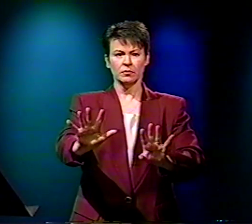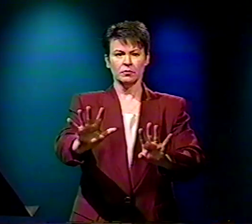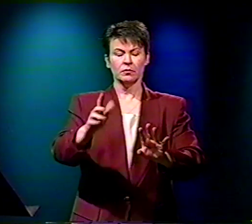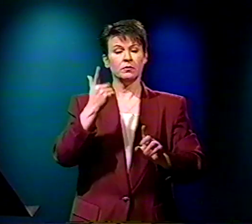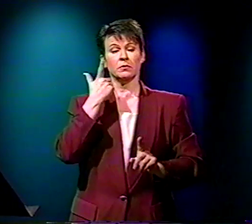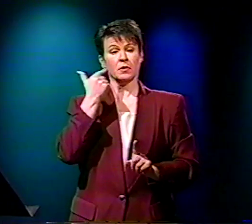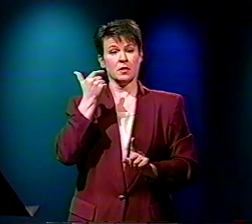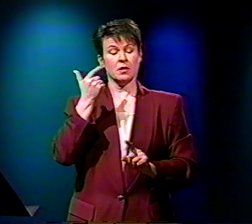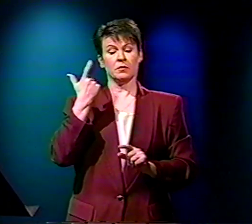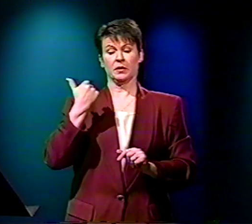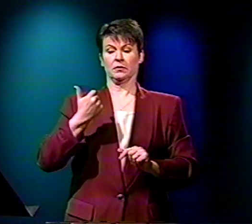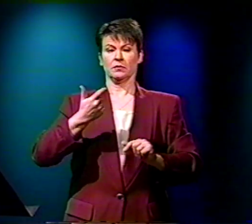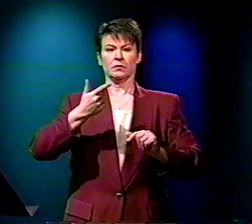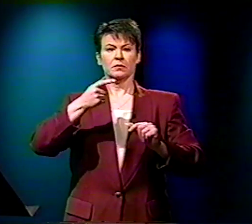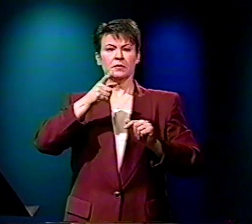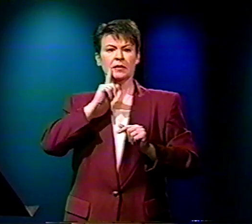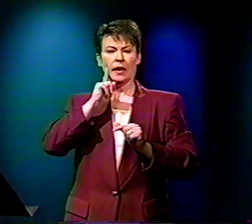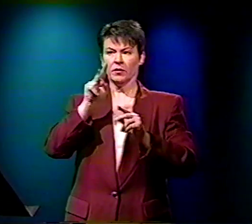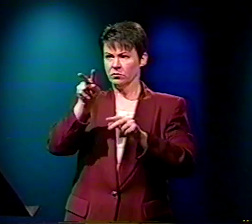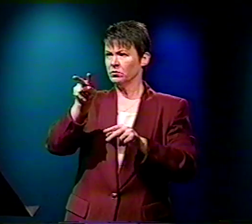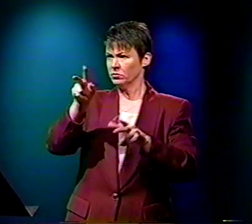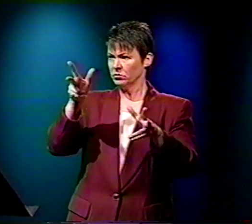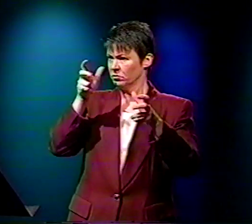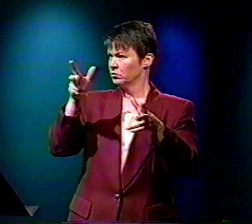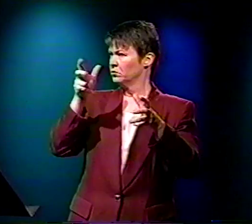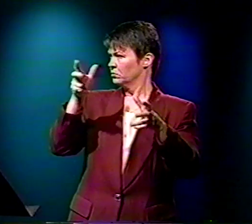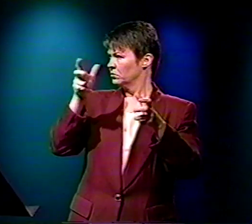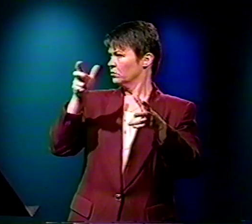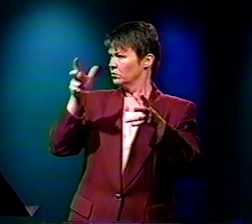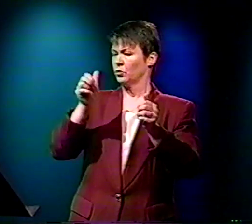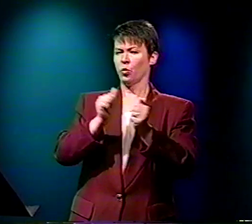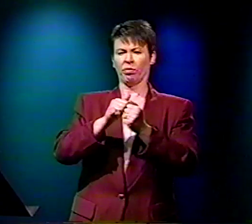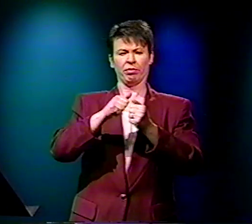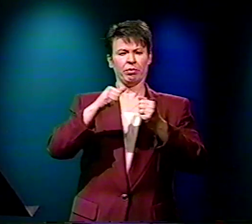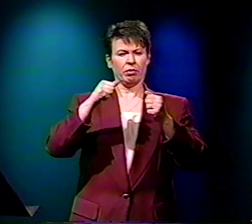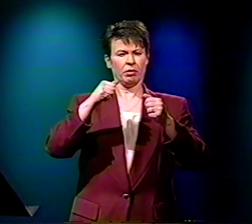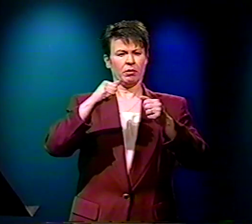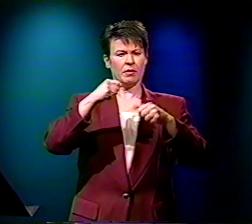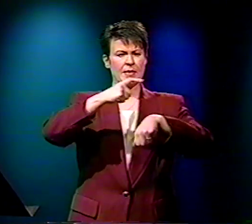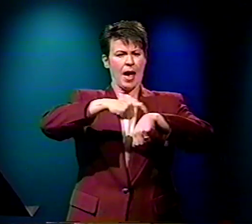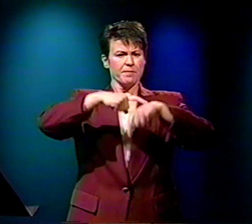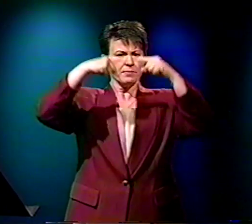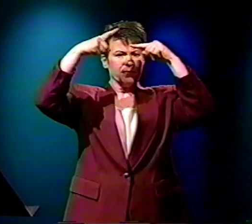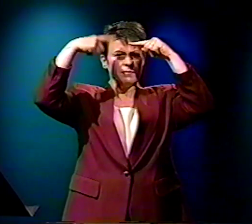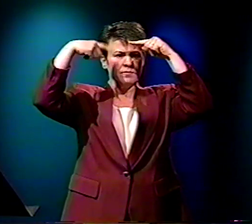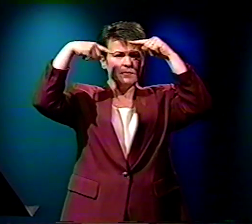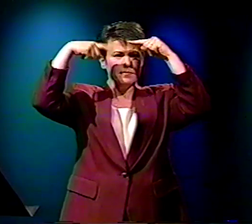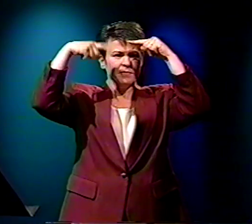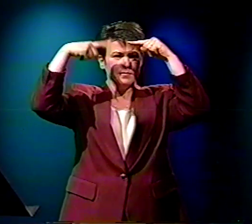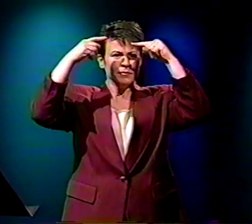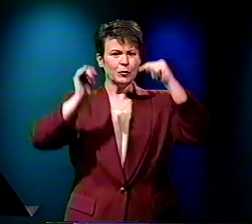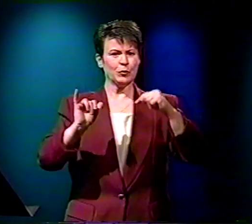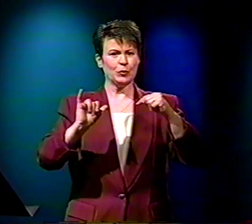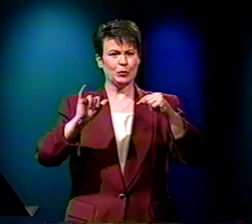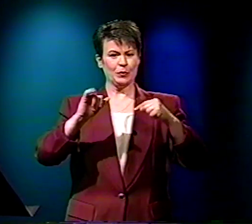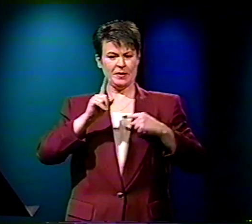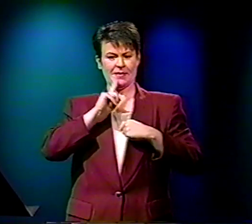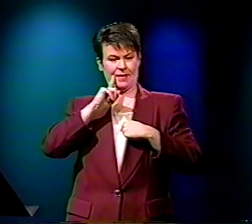look stupid. And this has occurred because they've been just taking in the message, and they're also taking time to process